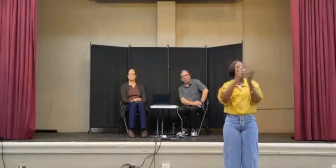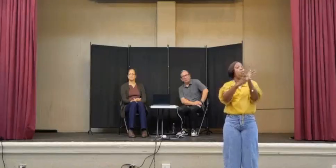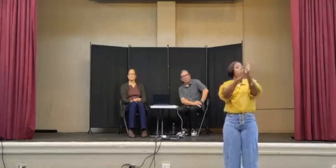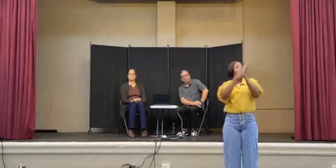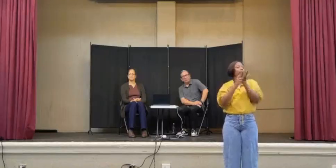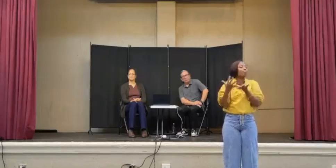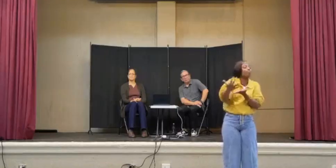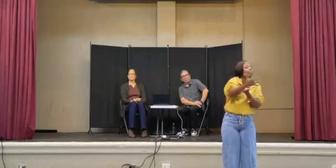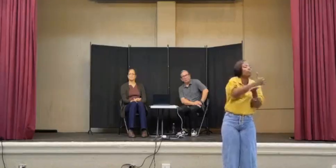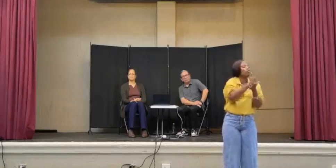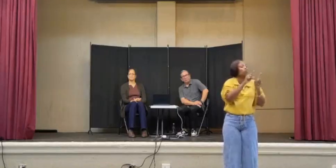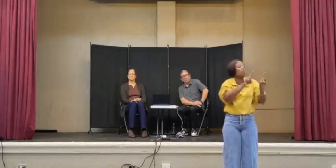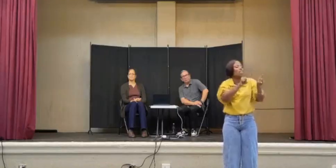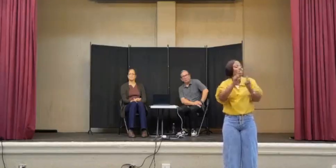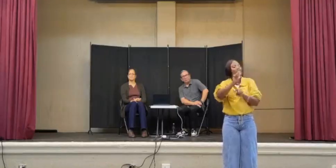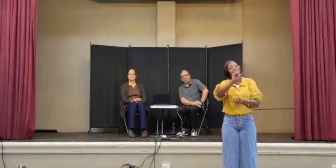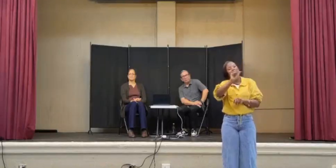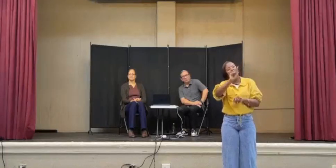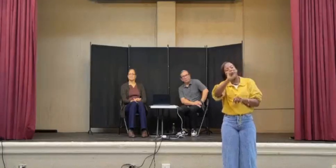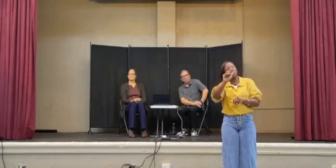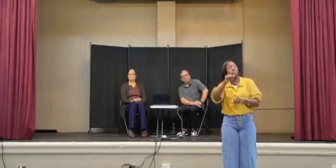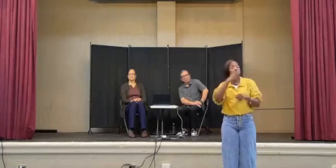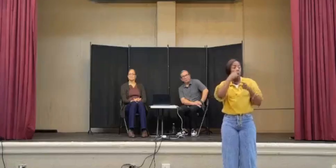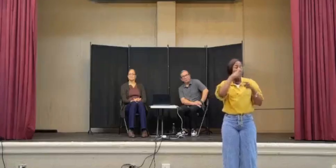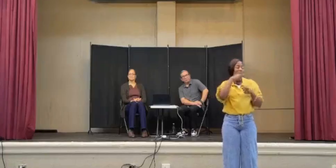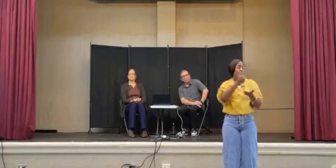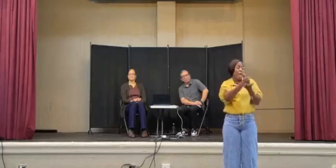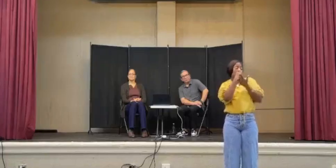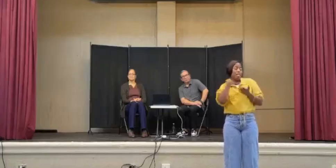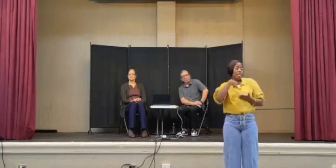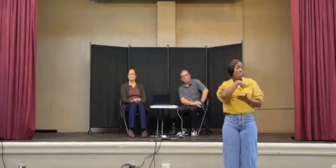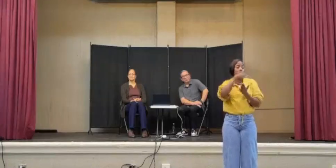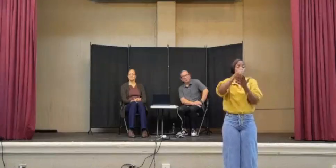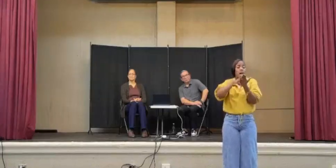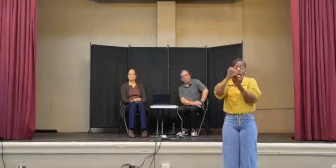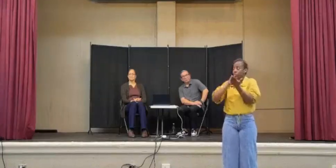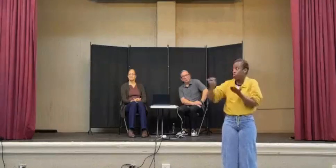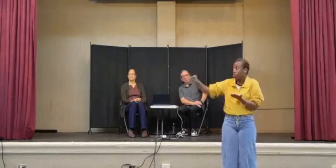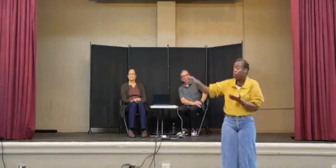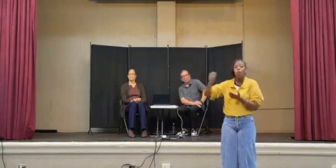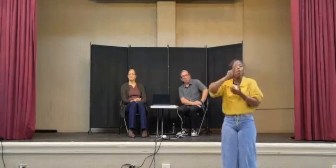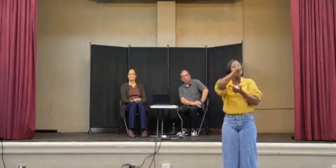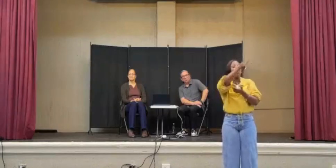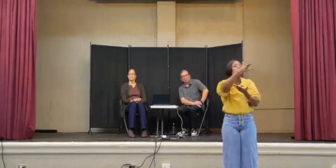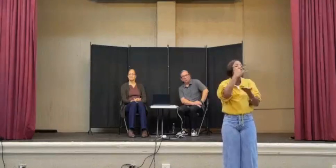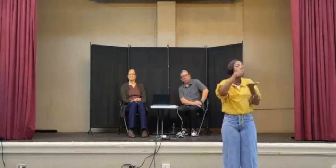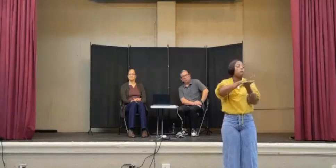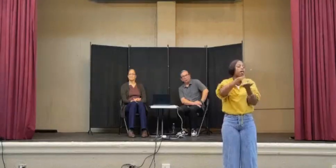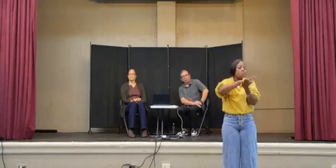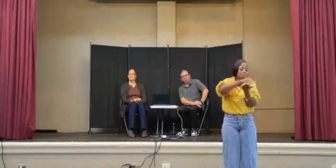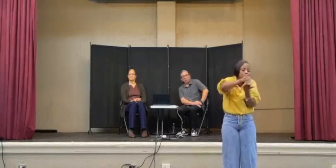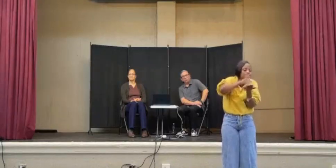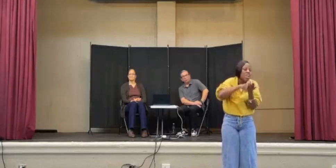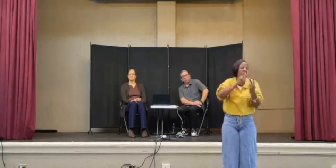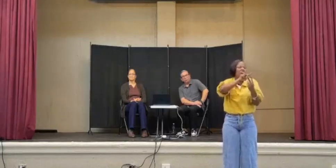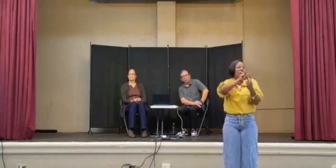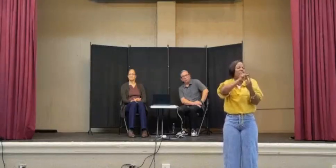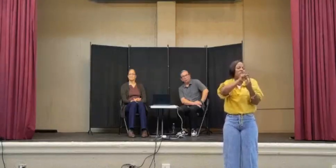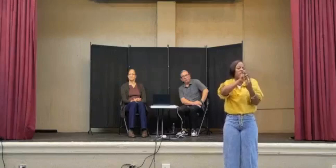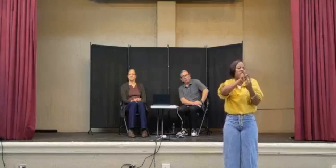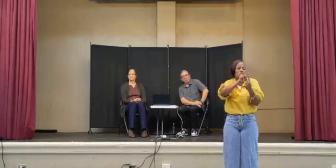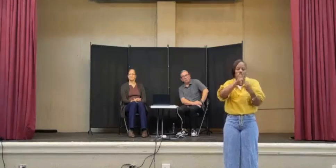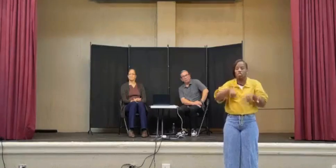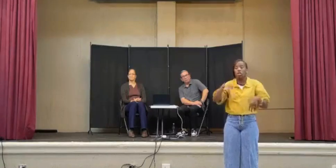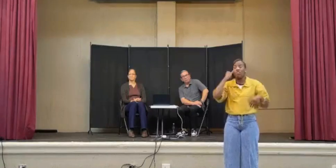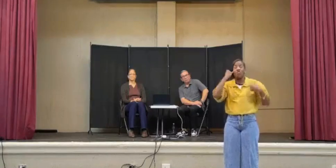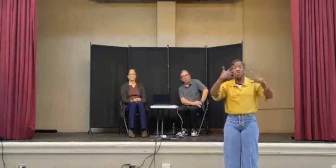because the LA County Department of Mental Health requires that we get some data. We want to see how you enjoyed the workshop today. You